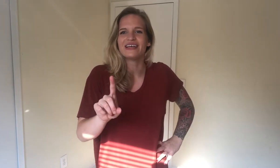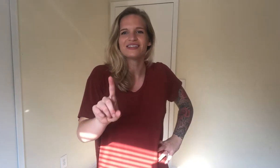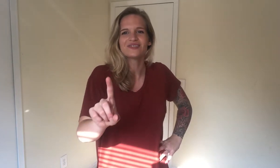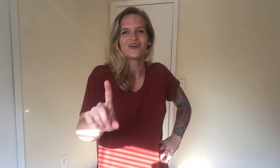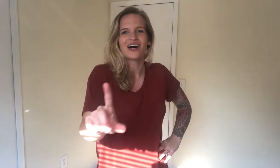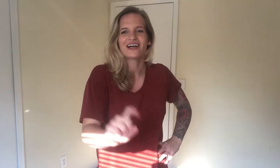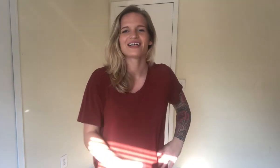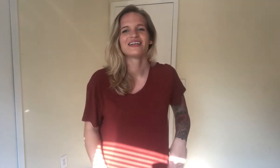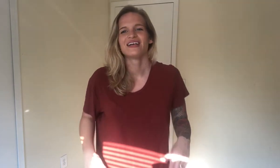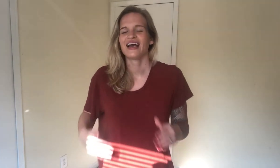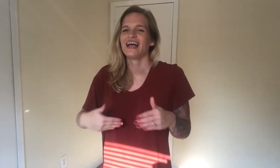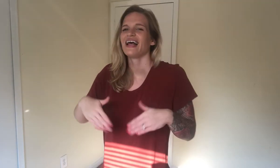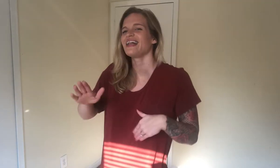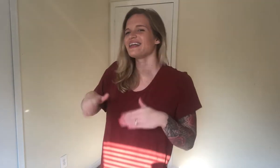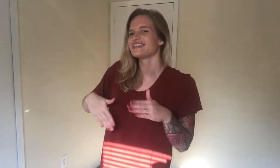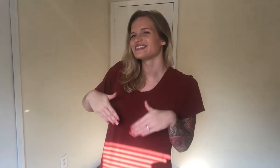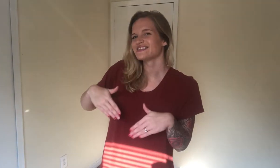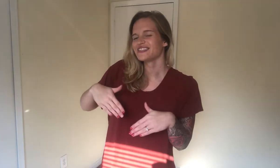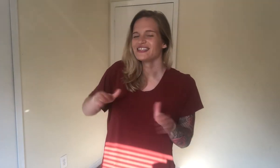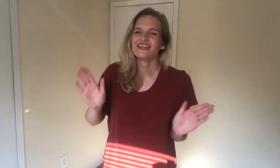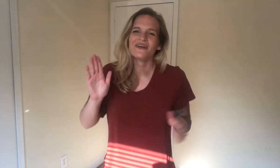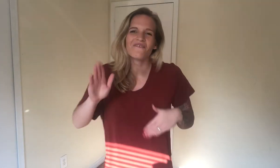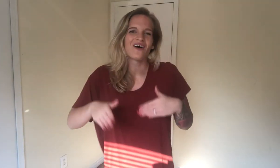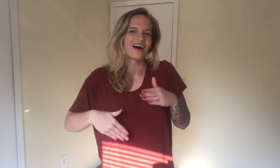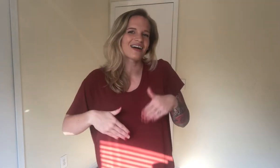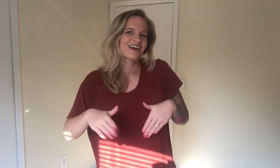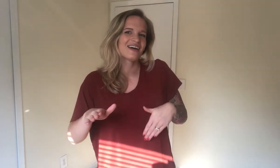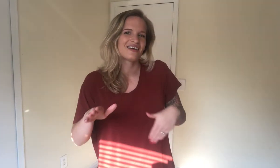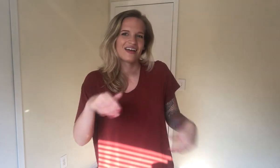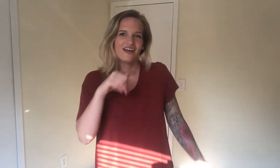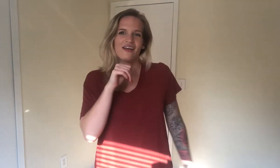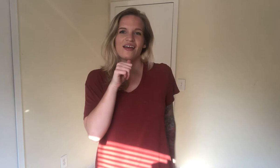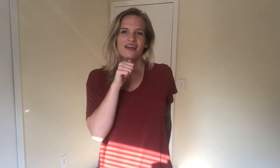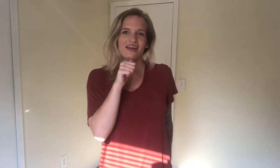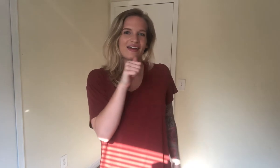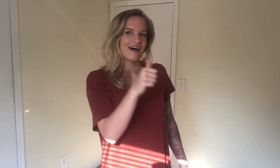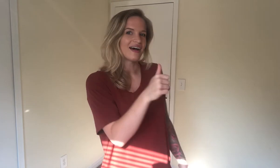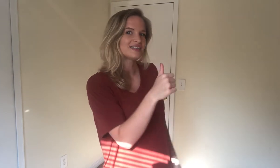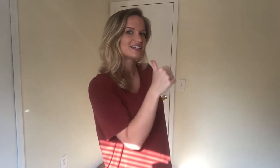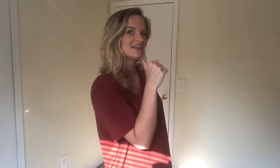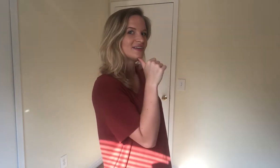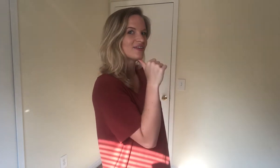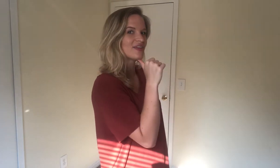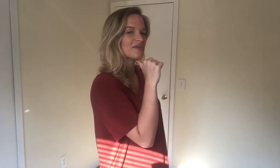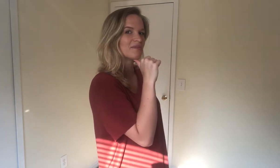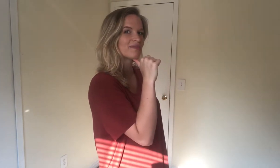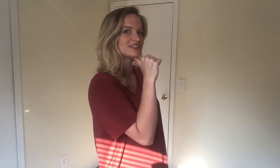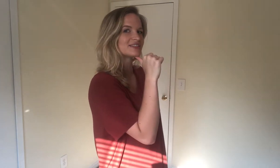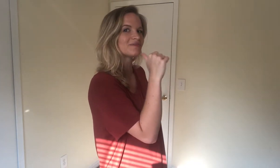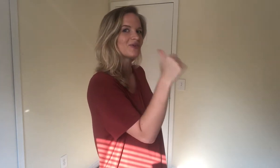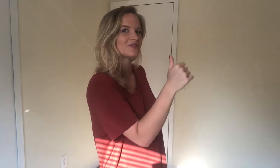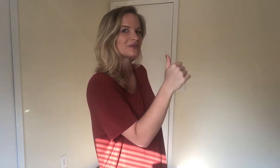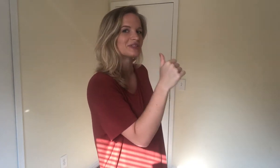this, walk. I like this one. Walk, not your thumb, just pull from your